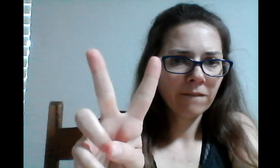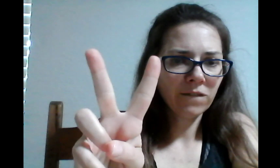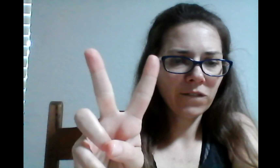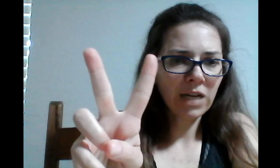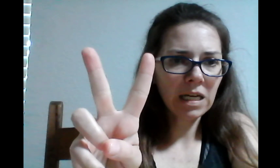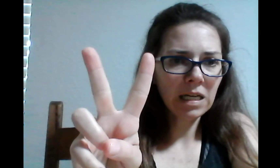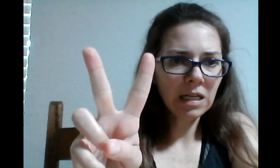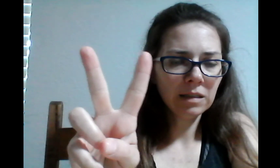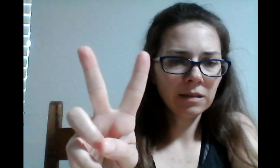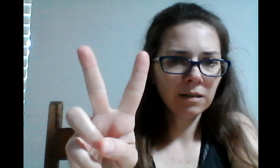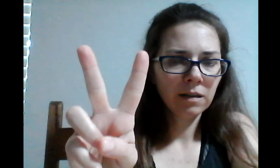B,